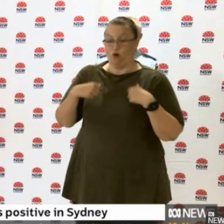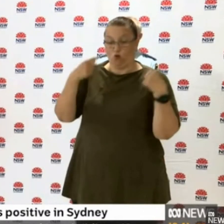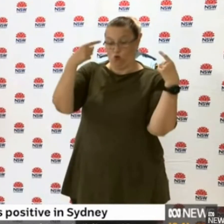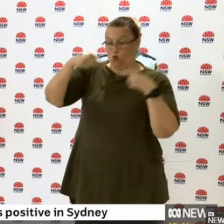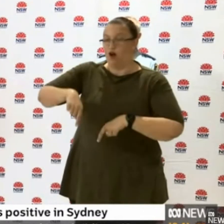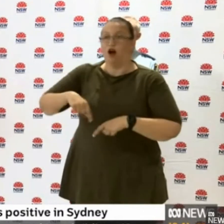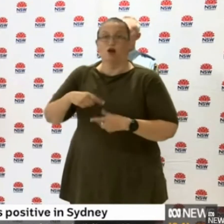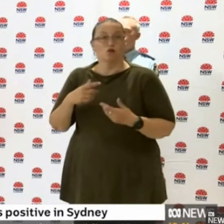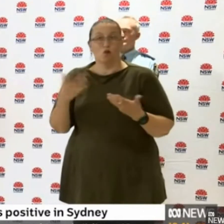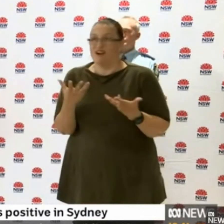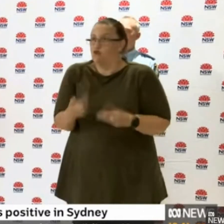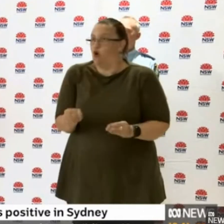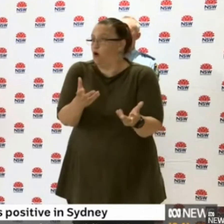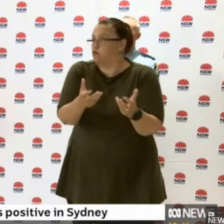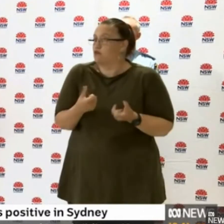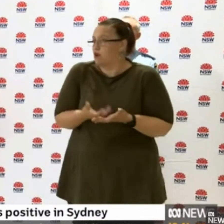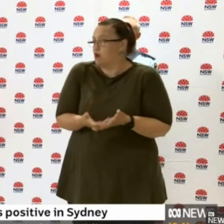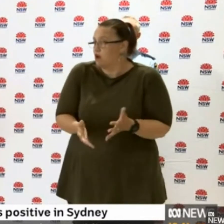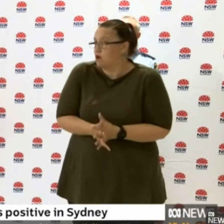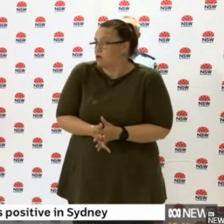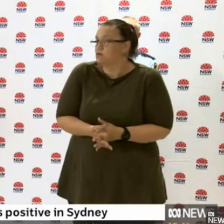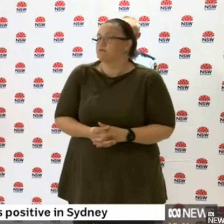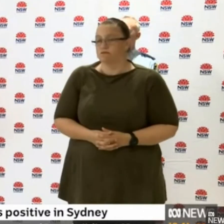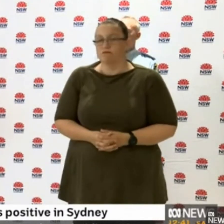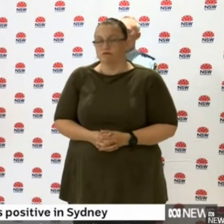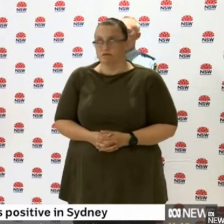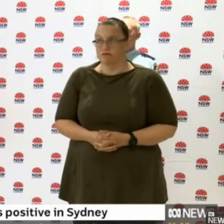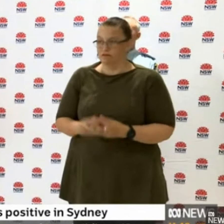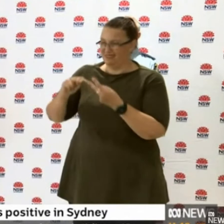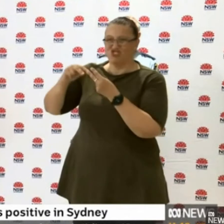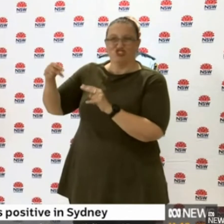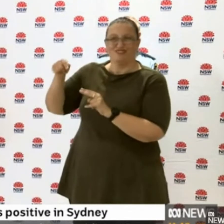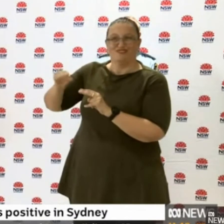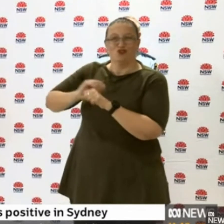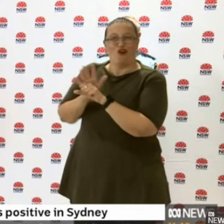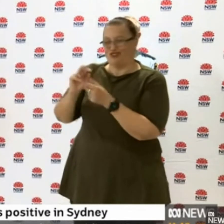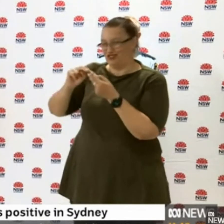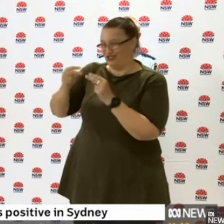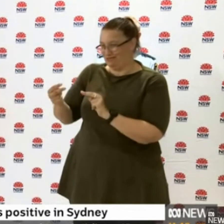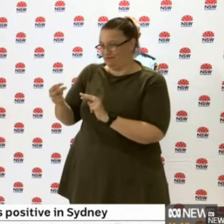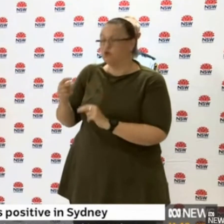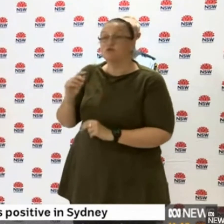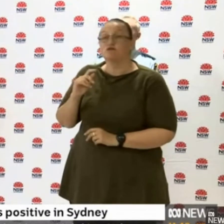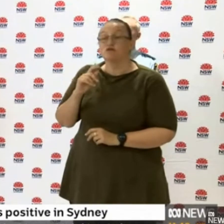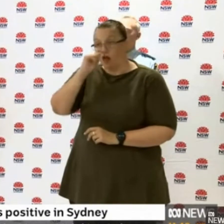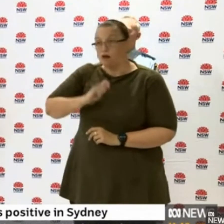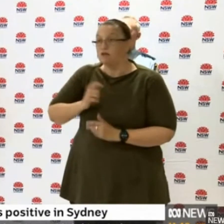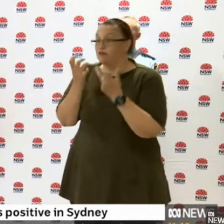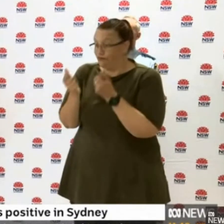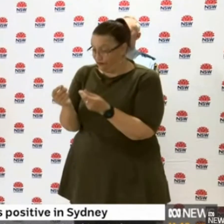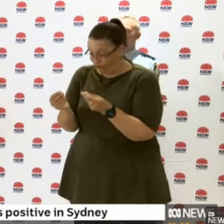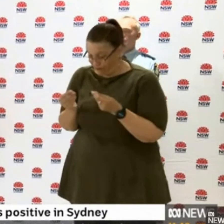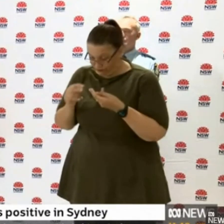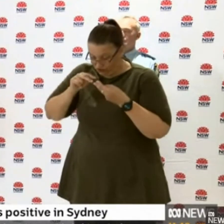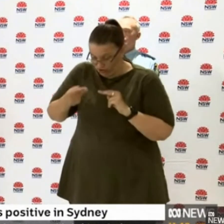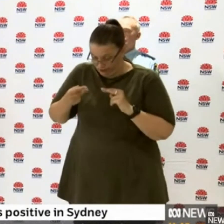if we compare this person's genome sequencing the virus that this person has with those returning travellers, it